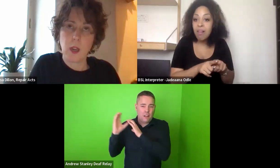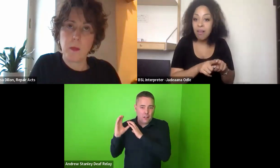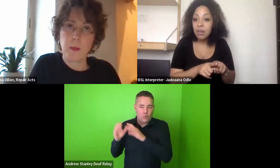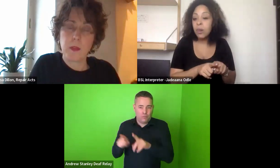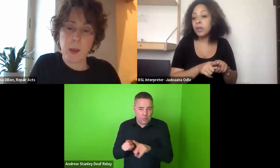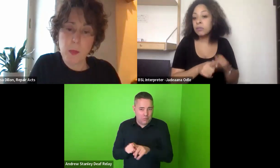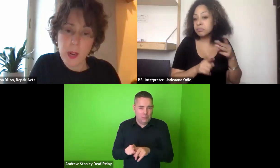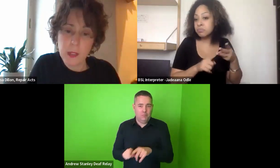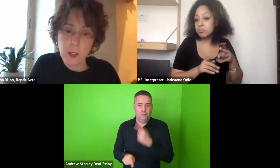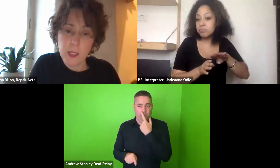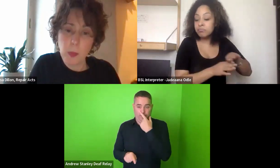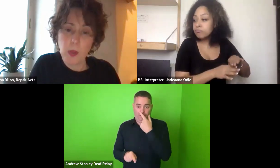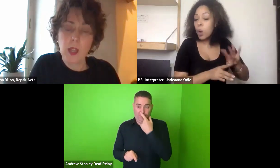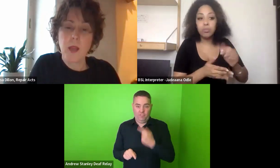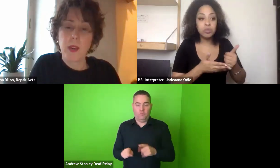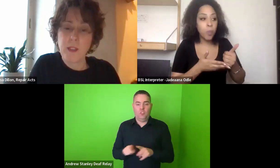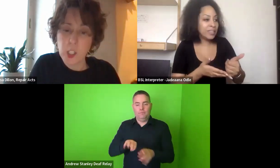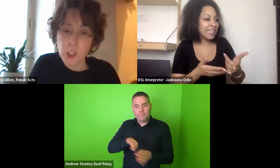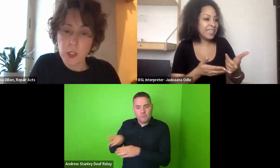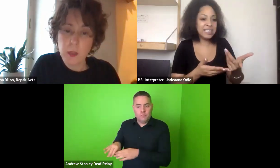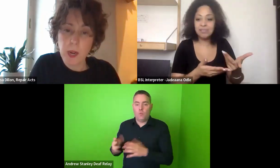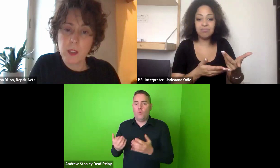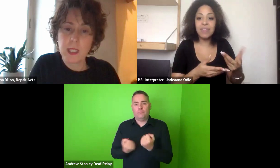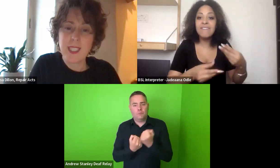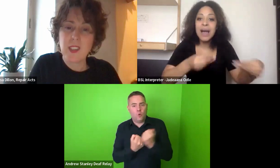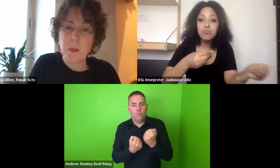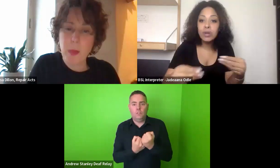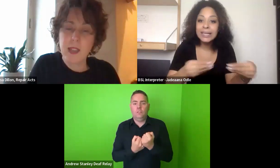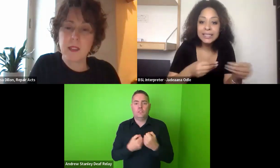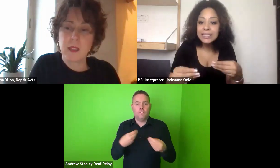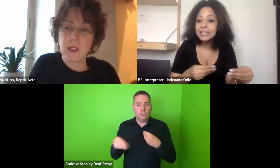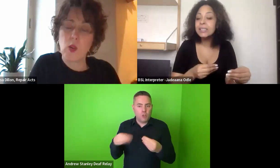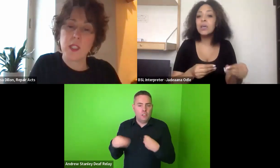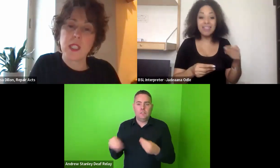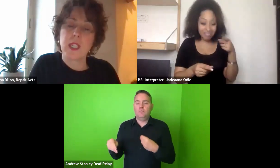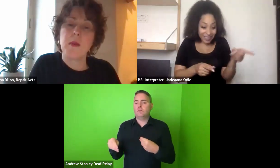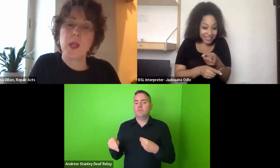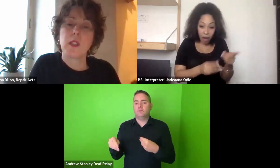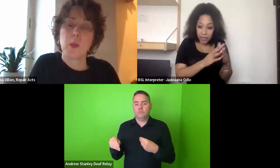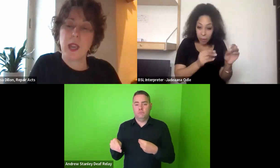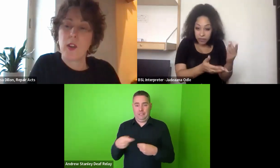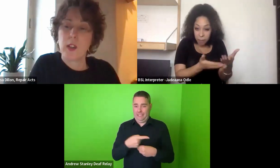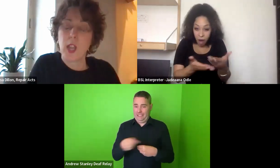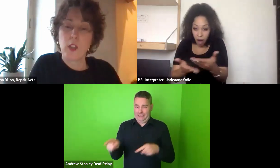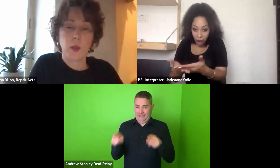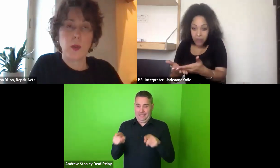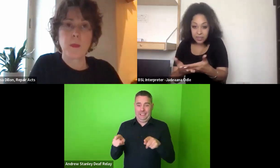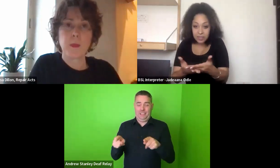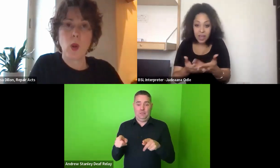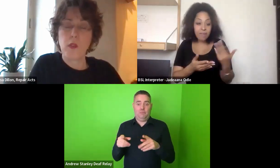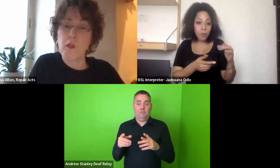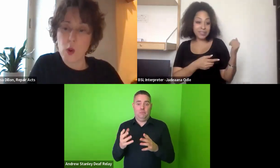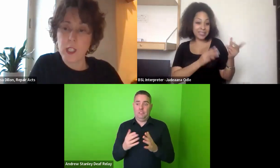supporting VAT breaks, for example, manufacturer transparency. These are the demands that over 16 months we gathered